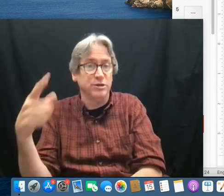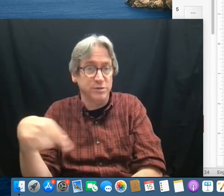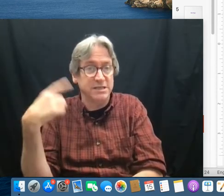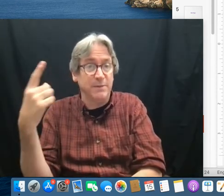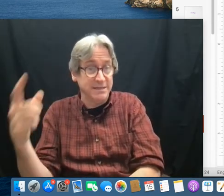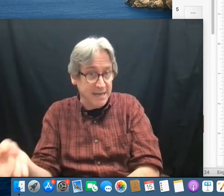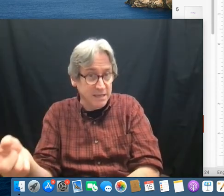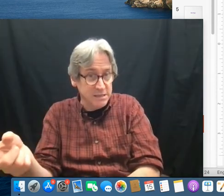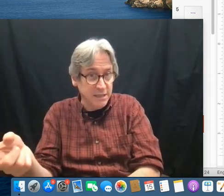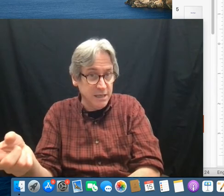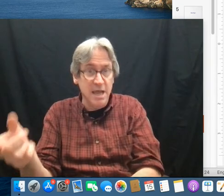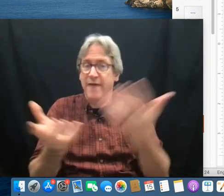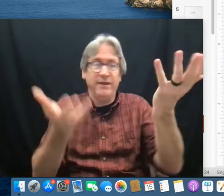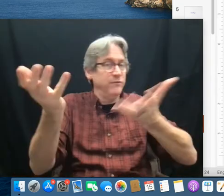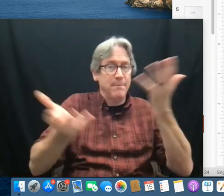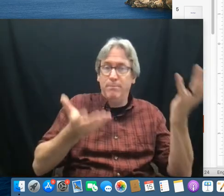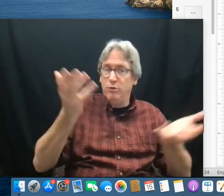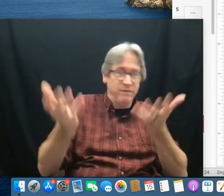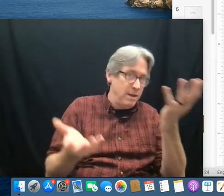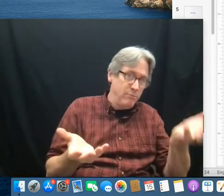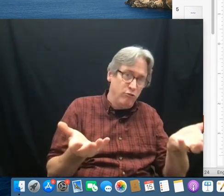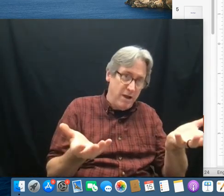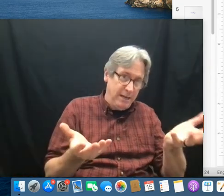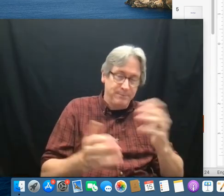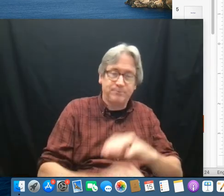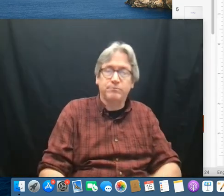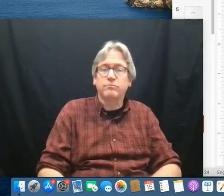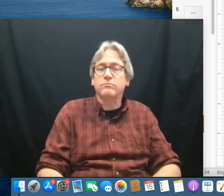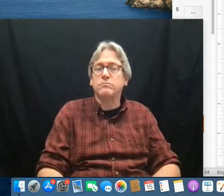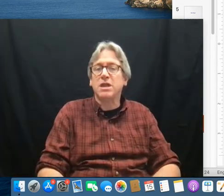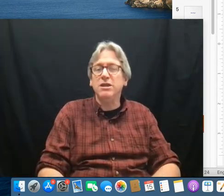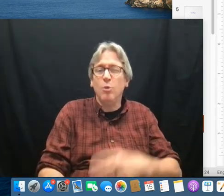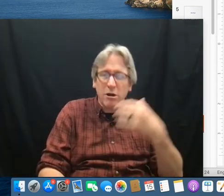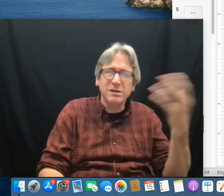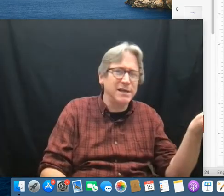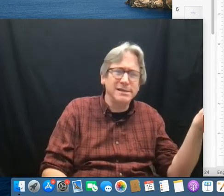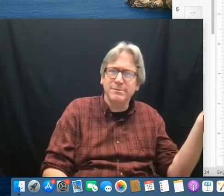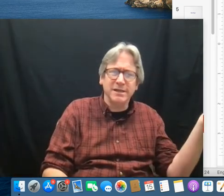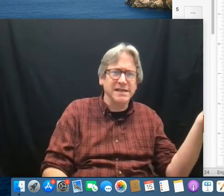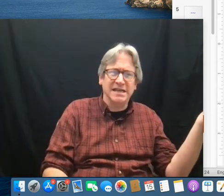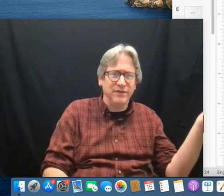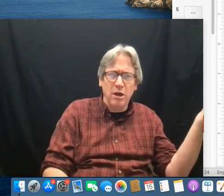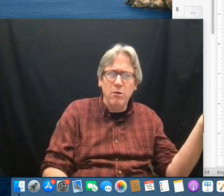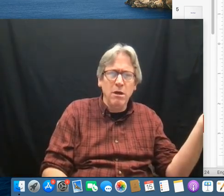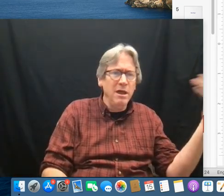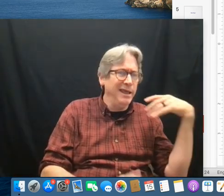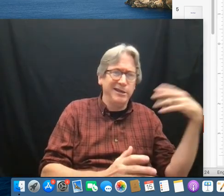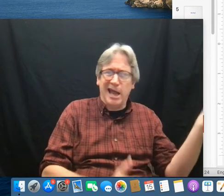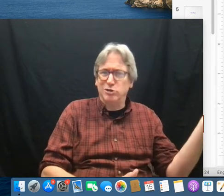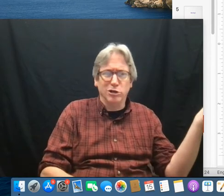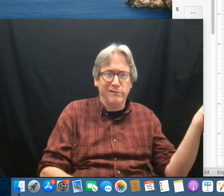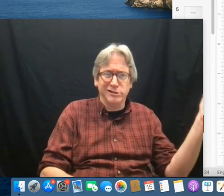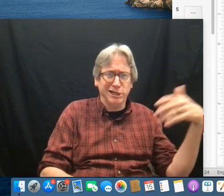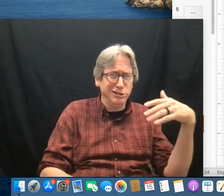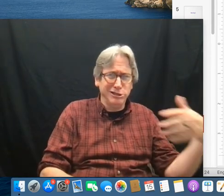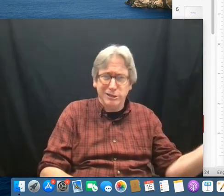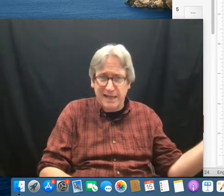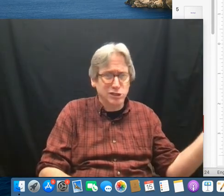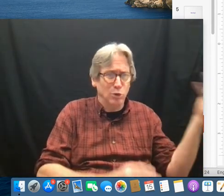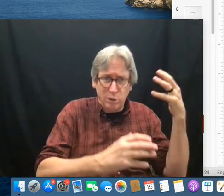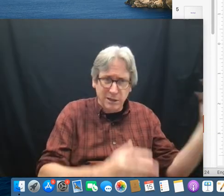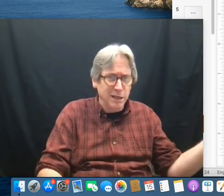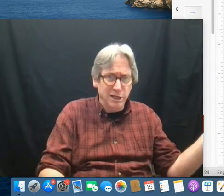really have to spend that much time working on that. I will recommend working on OSV so that